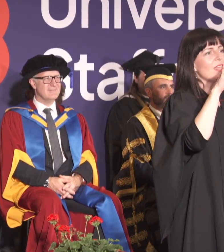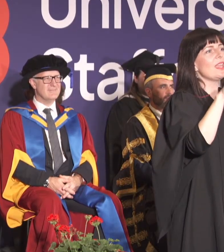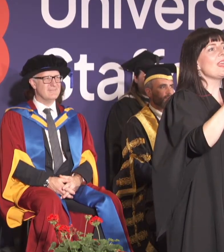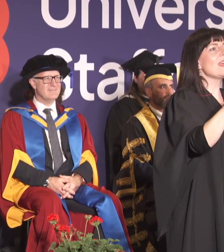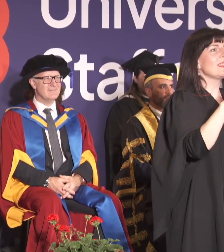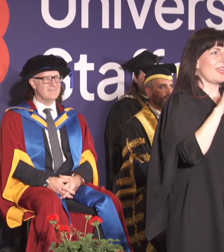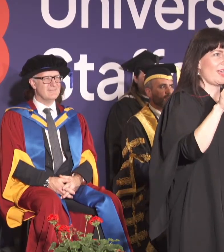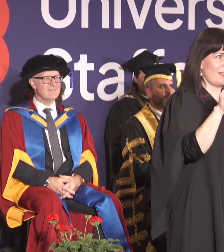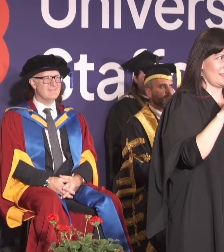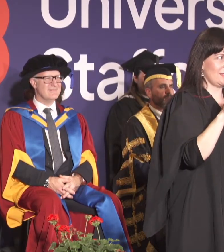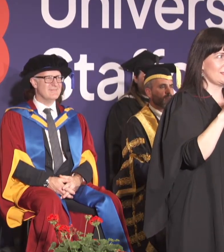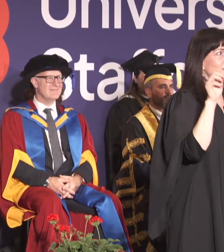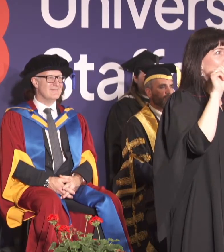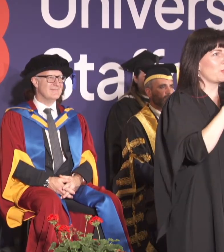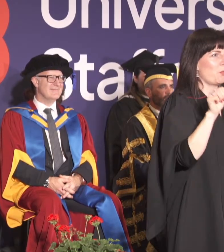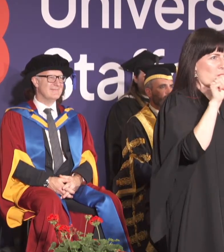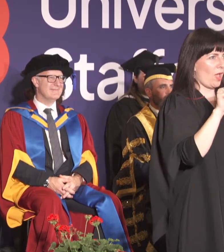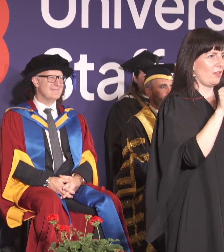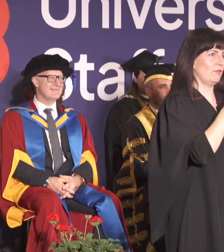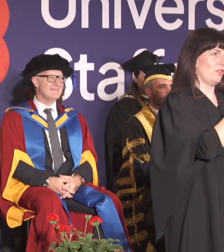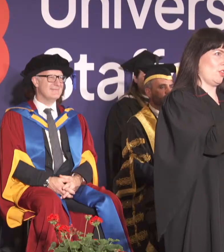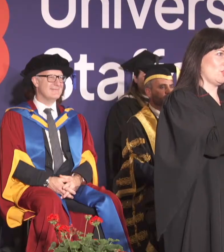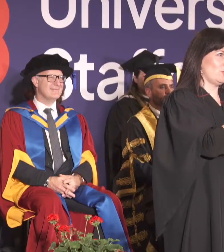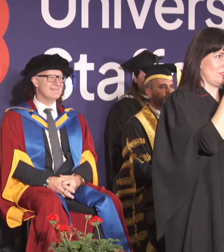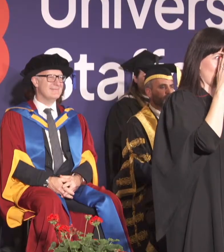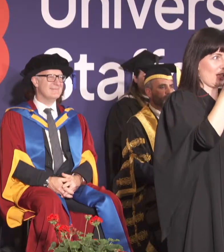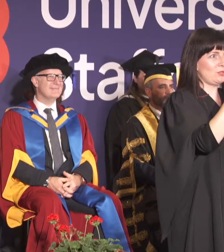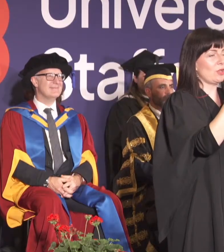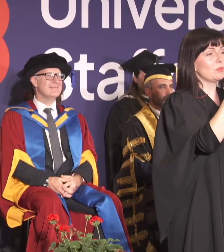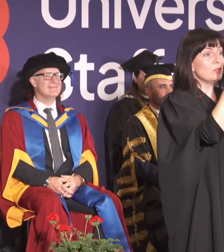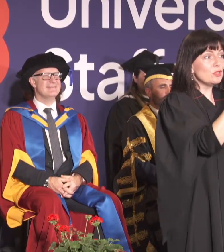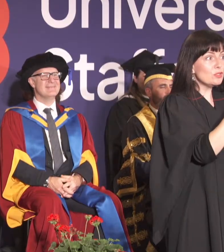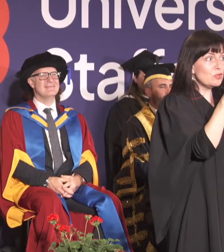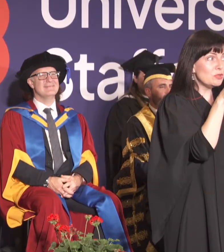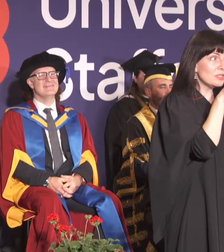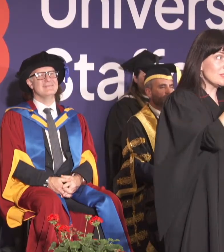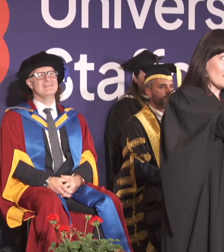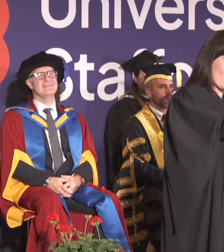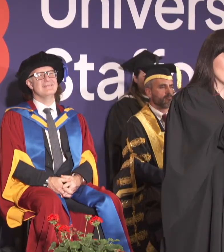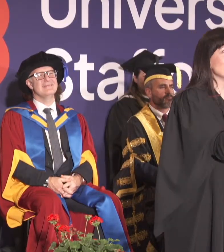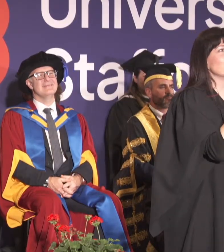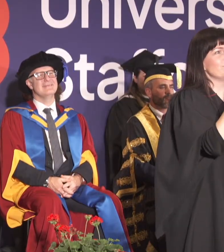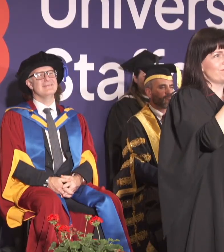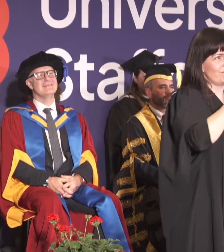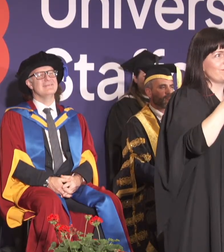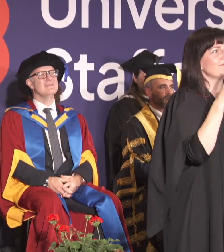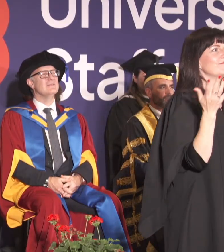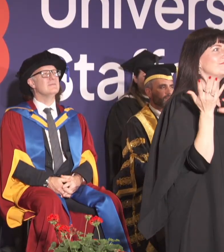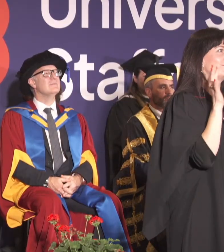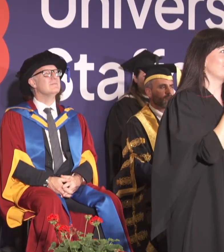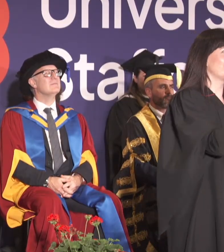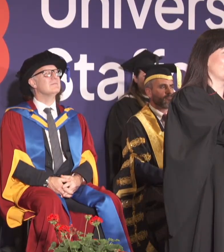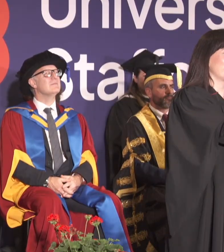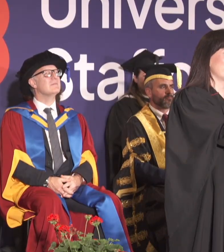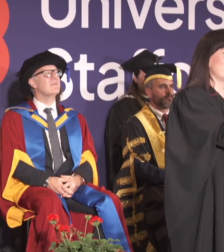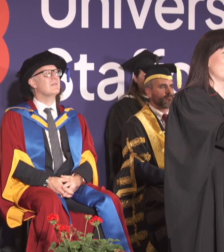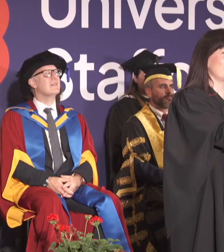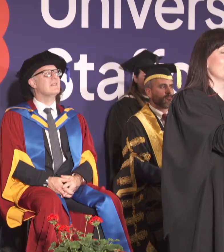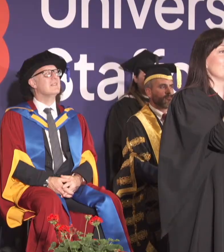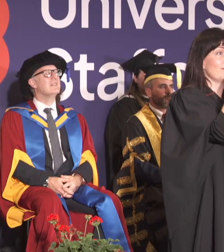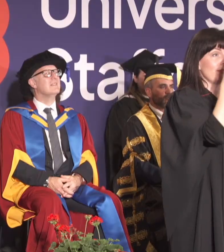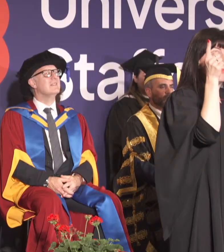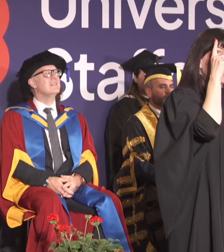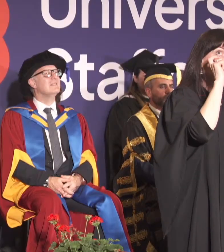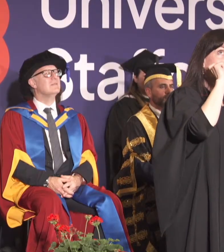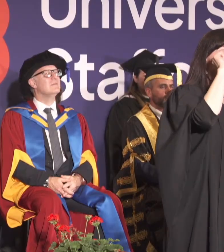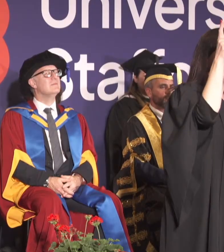of our ushers, once the last of our graduates have exited, you are free to join the graduates outside. Once the cap throw photo